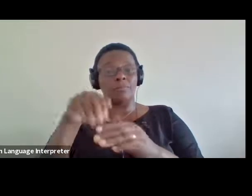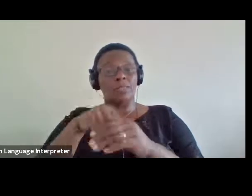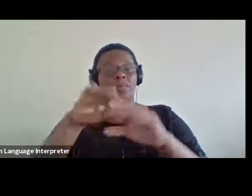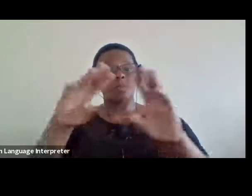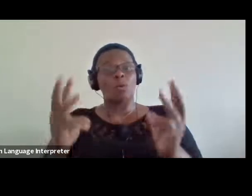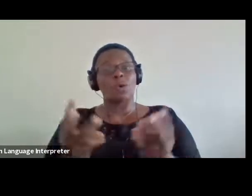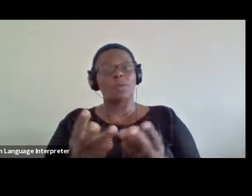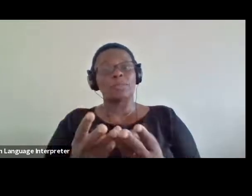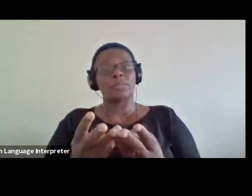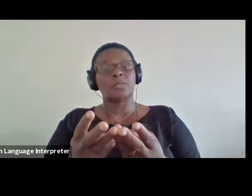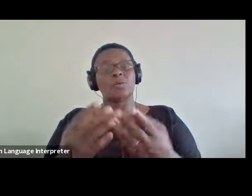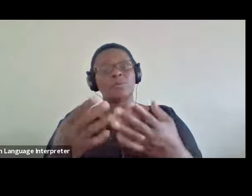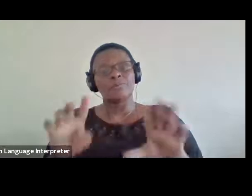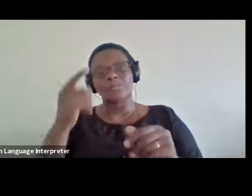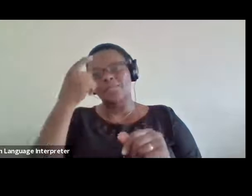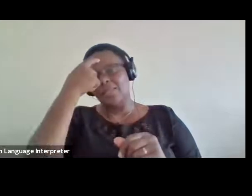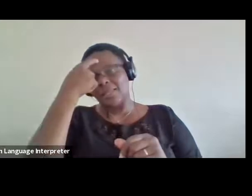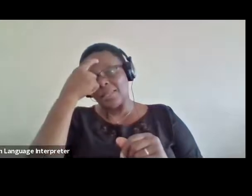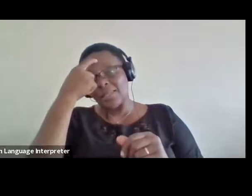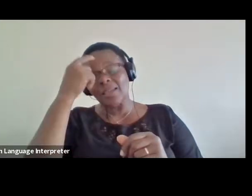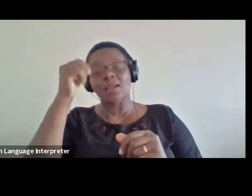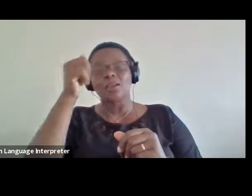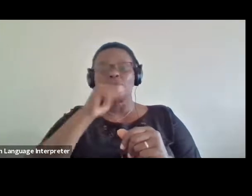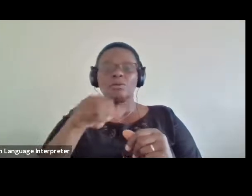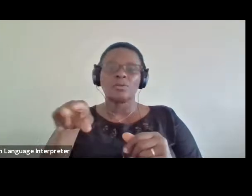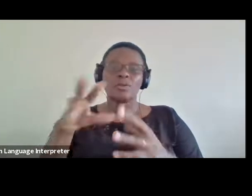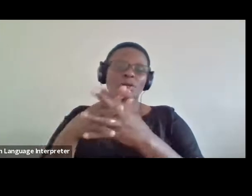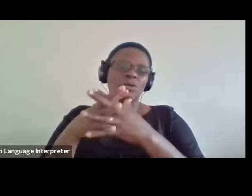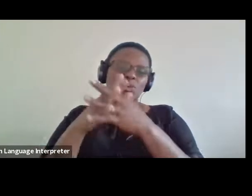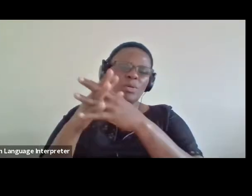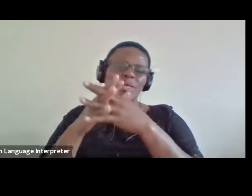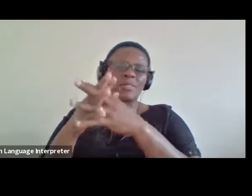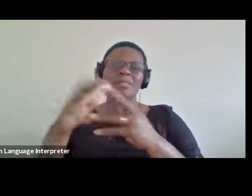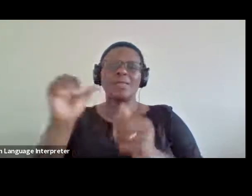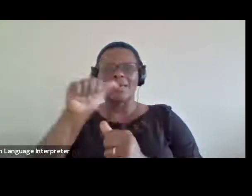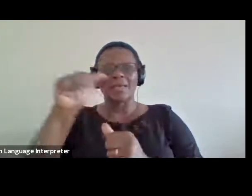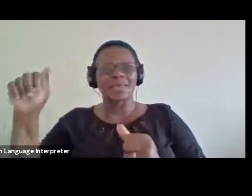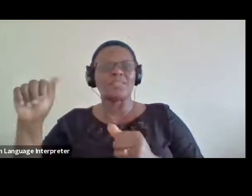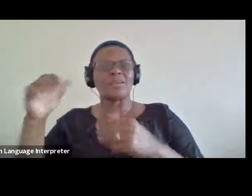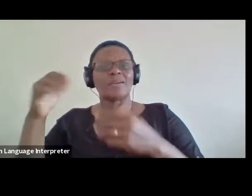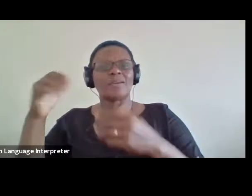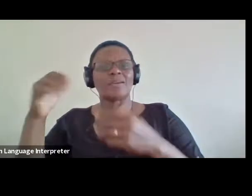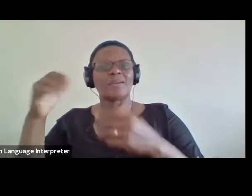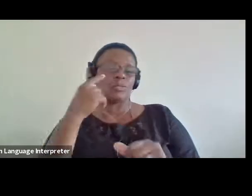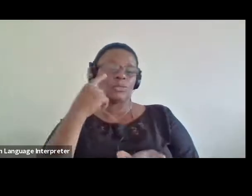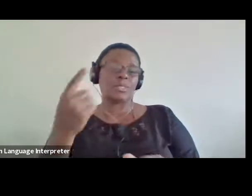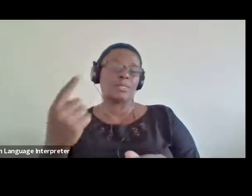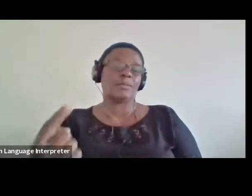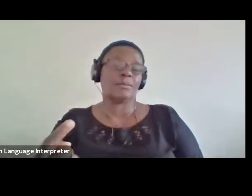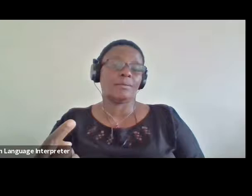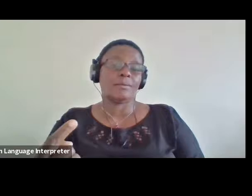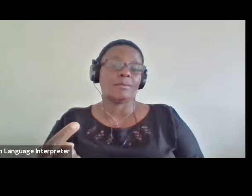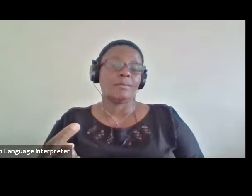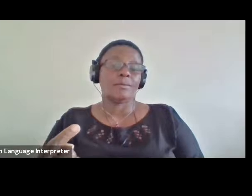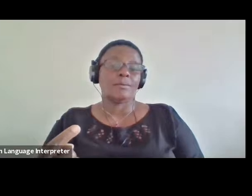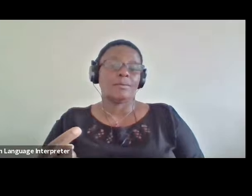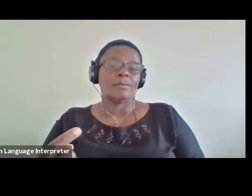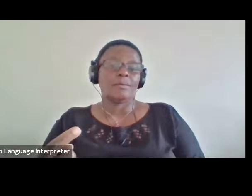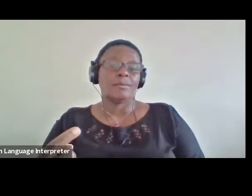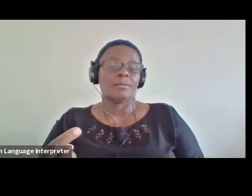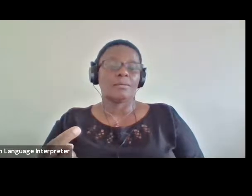obviously within India, within Australia, within the US, within Africa and Asia. I think that just speaks to